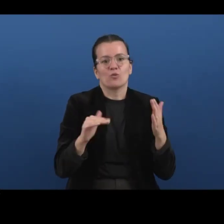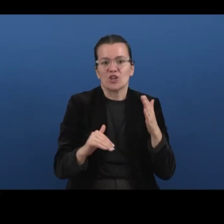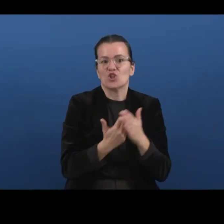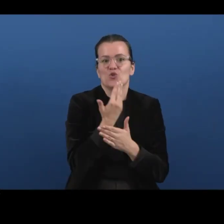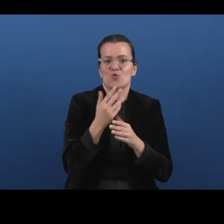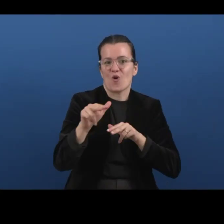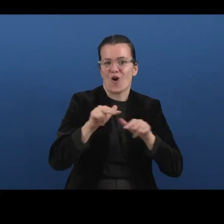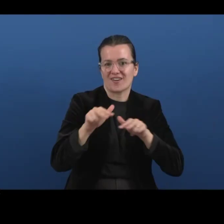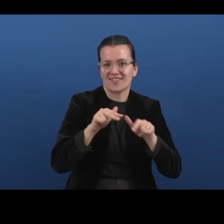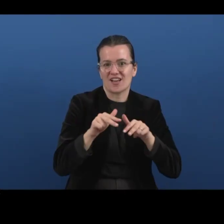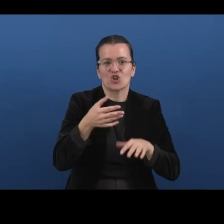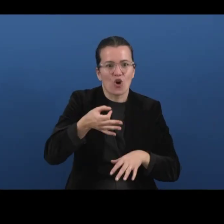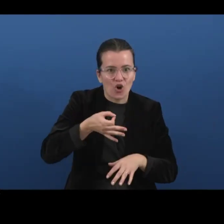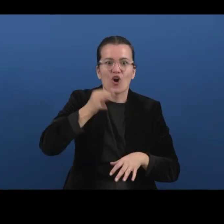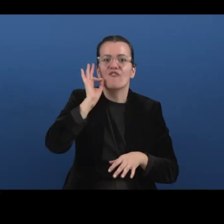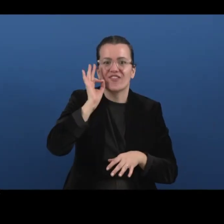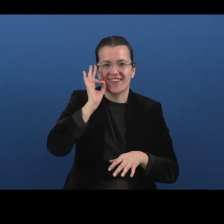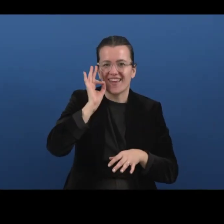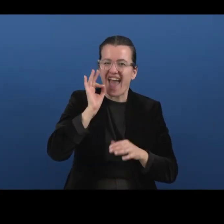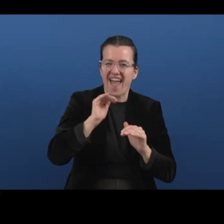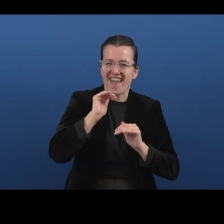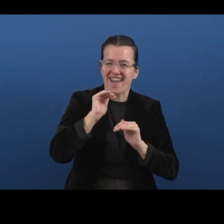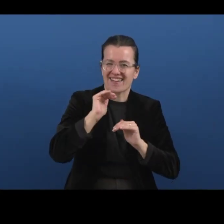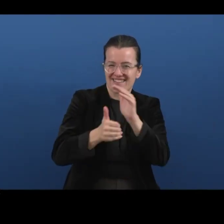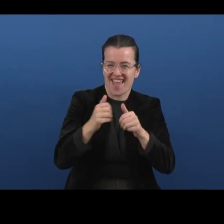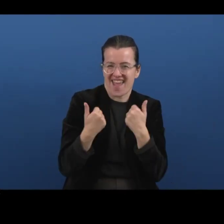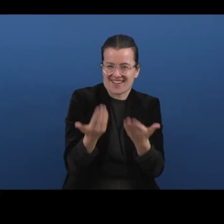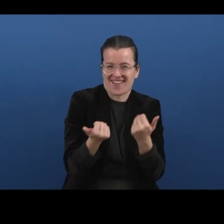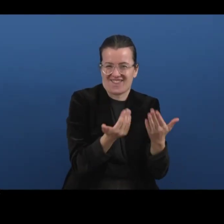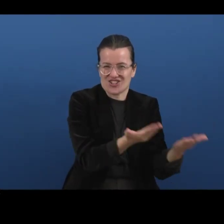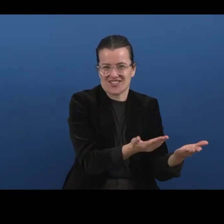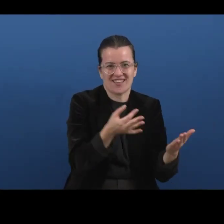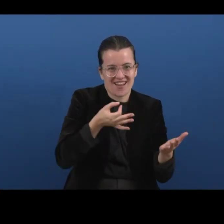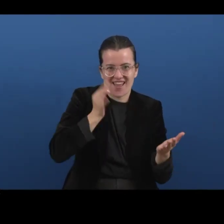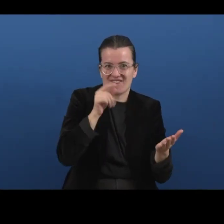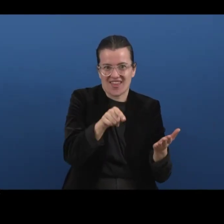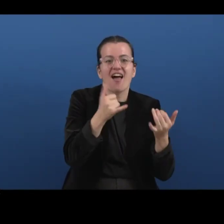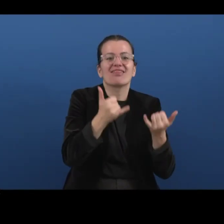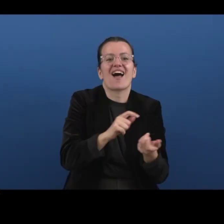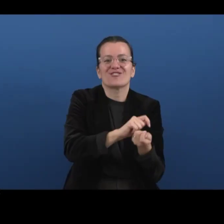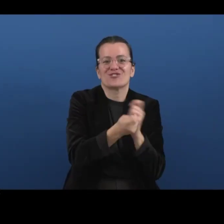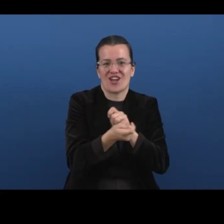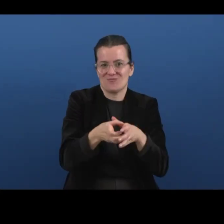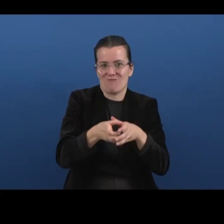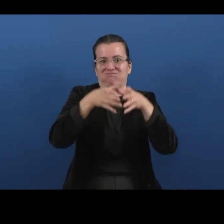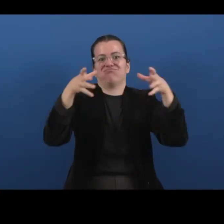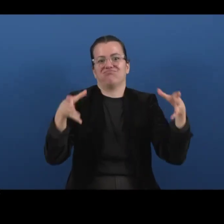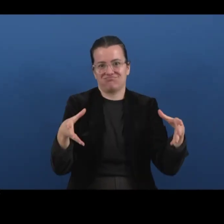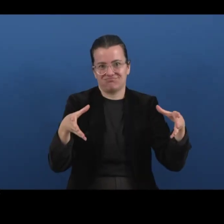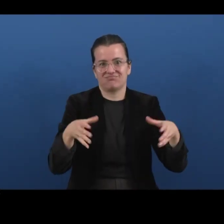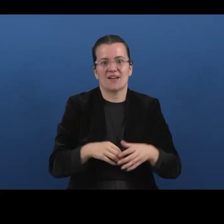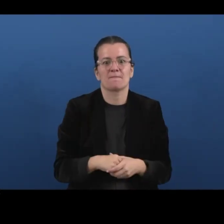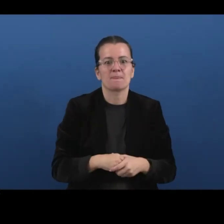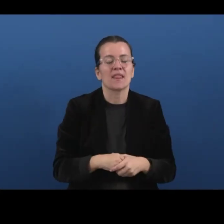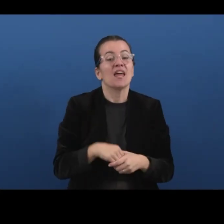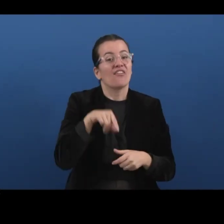And like I say, it's a safe space so that people can share experience and gain support. And they'll use the Carers